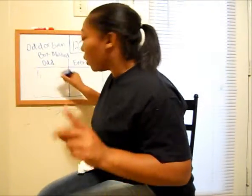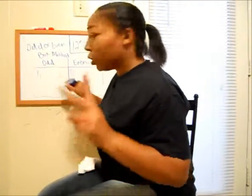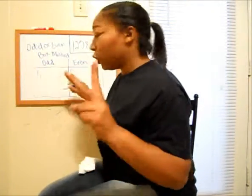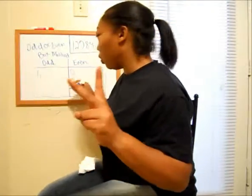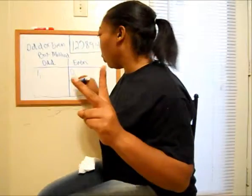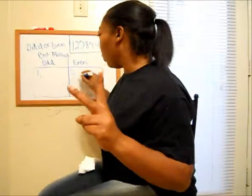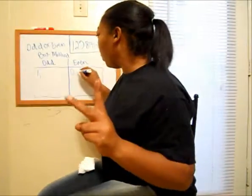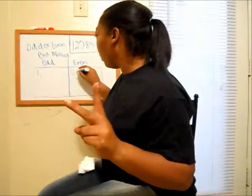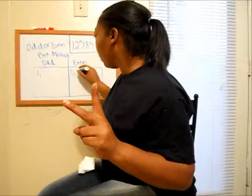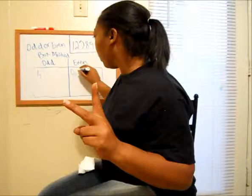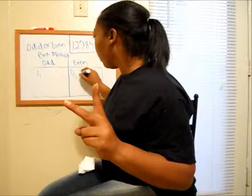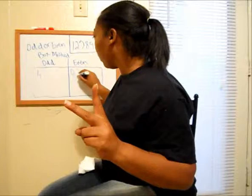2,